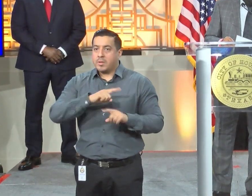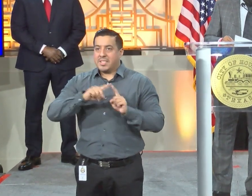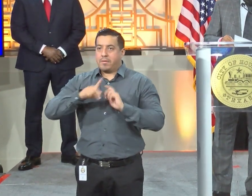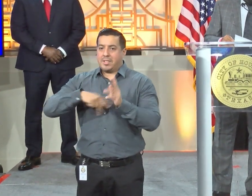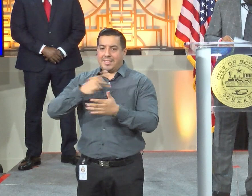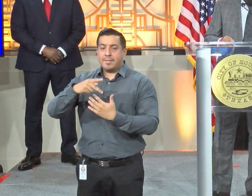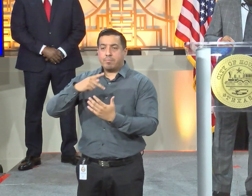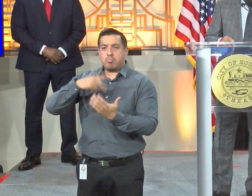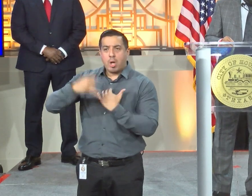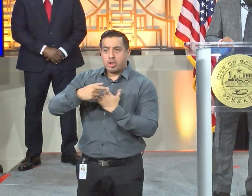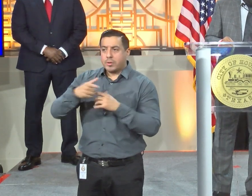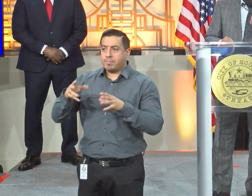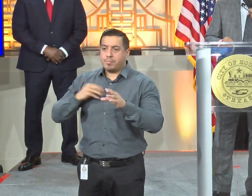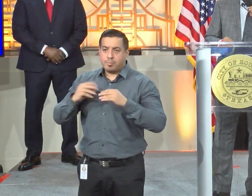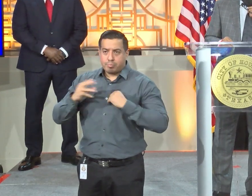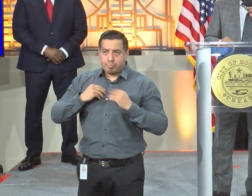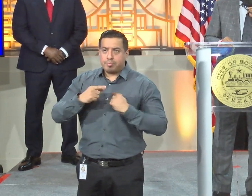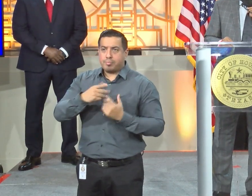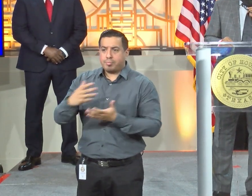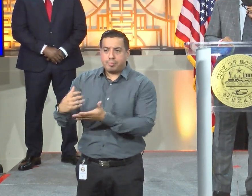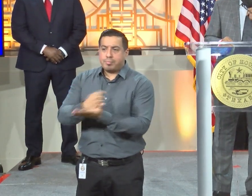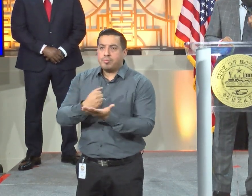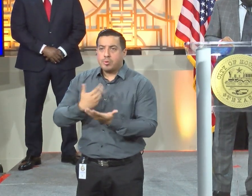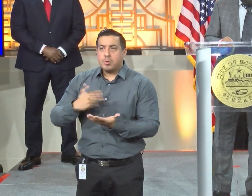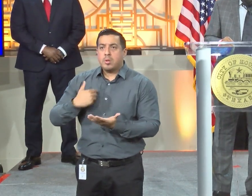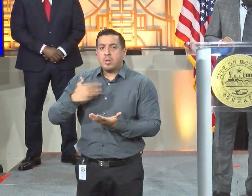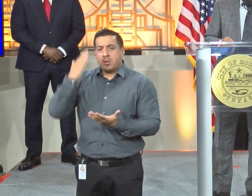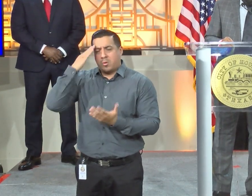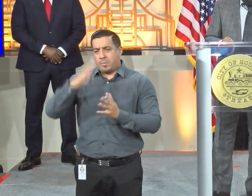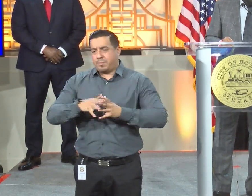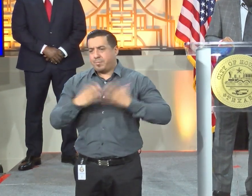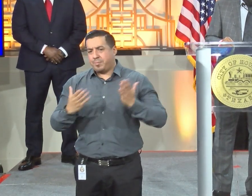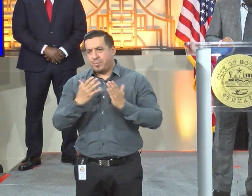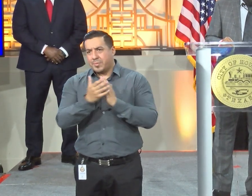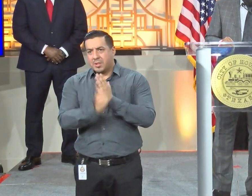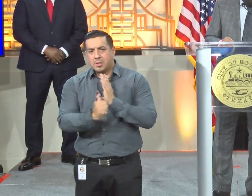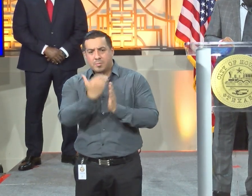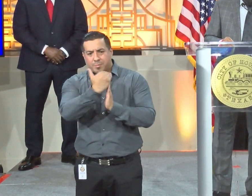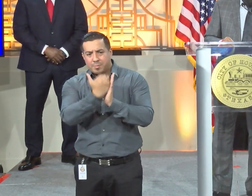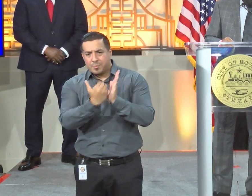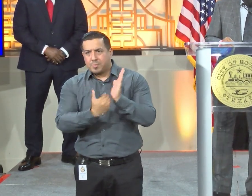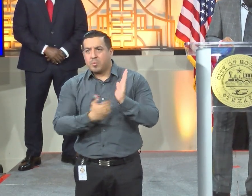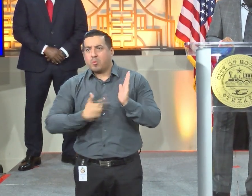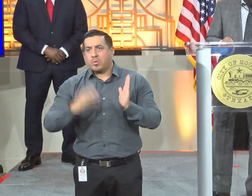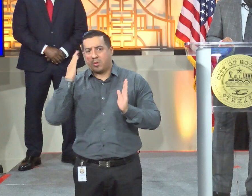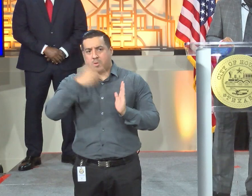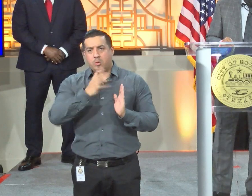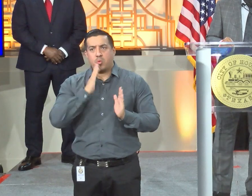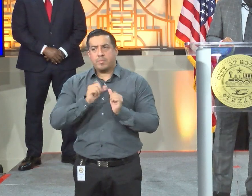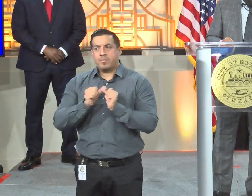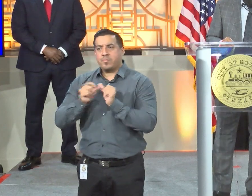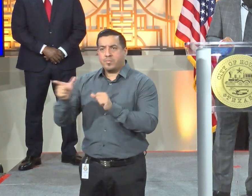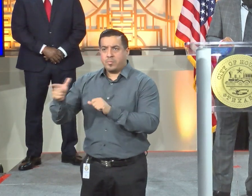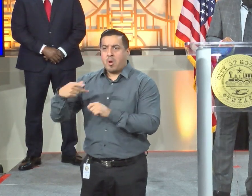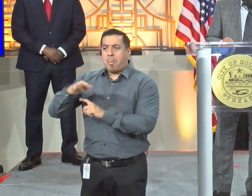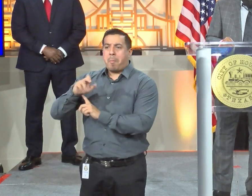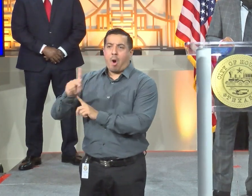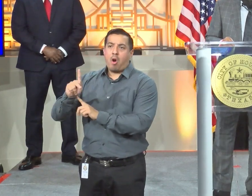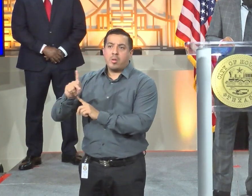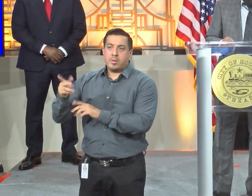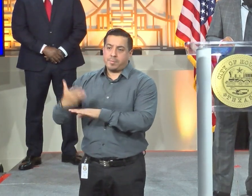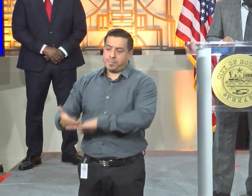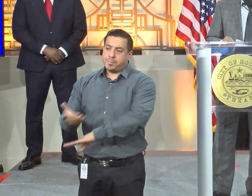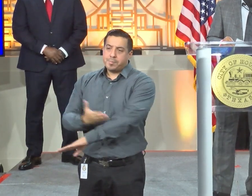projects. He has a wide range of skills and experience that I know will continue to make the Houston Parks Department one of the best